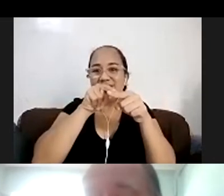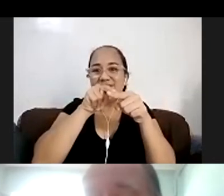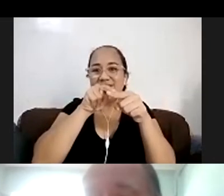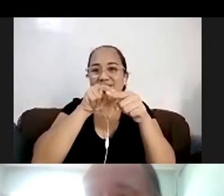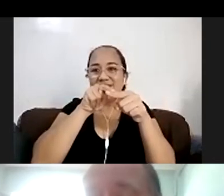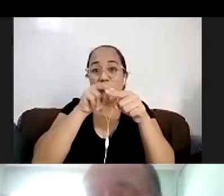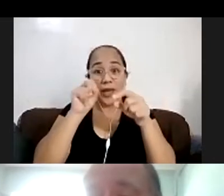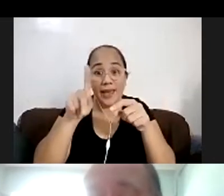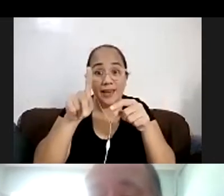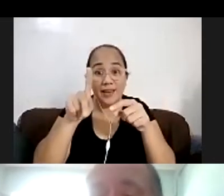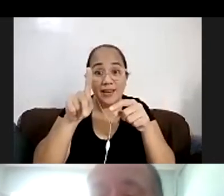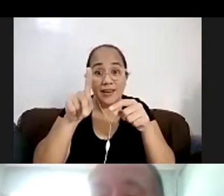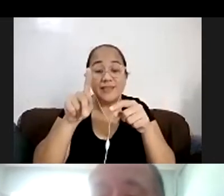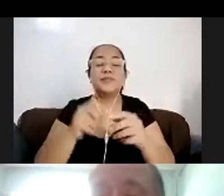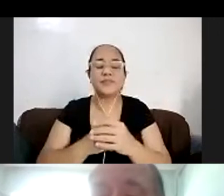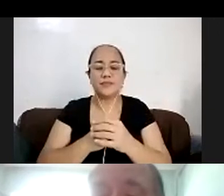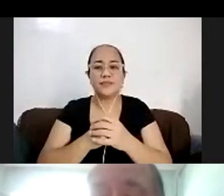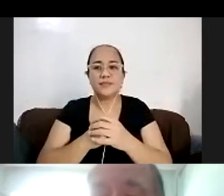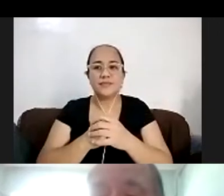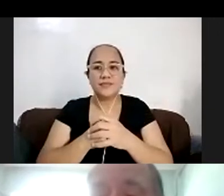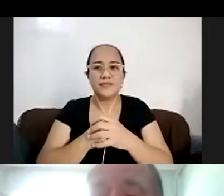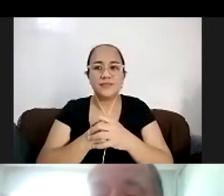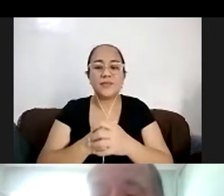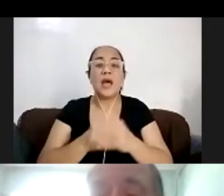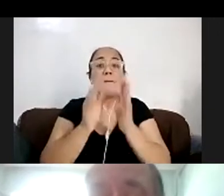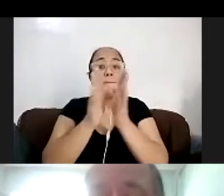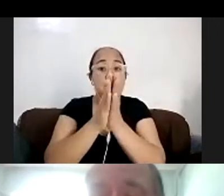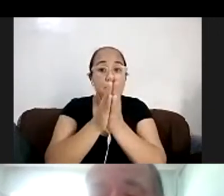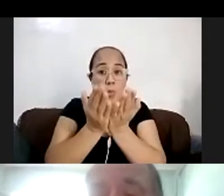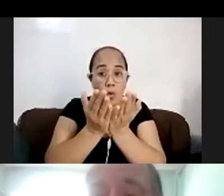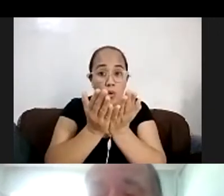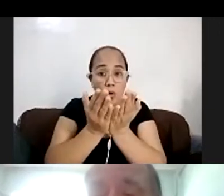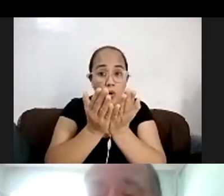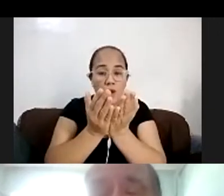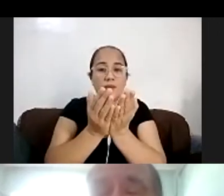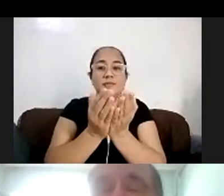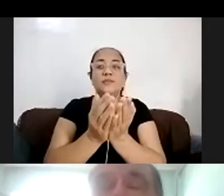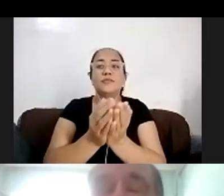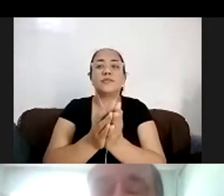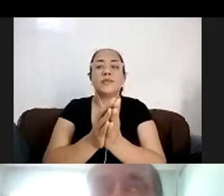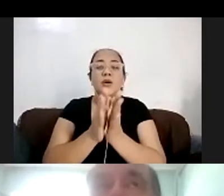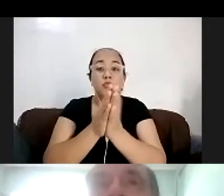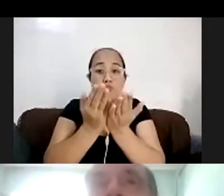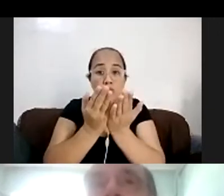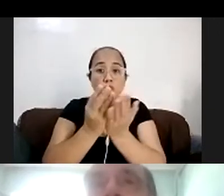Okay, so books, two books, books